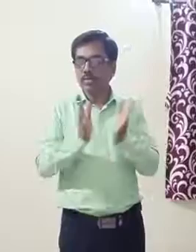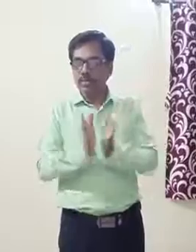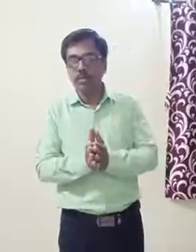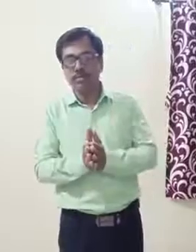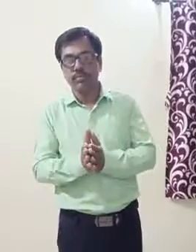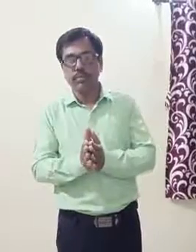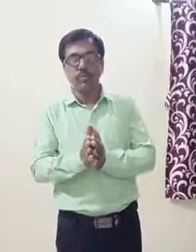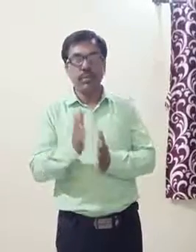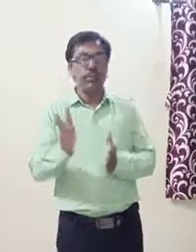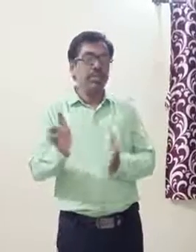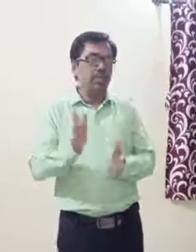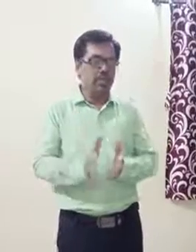people will run the country.